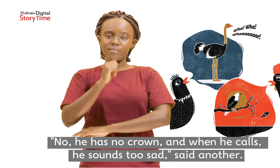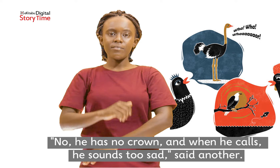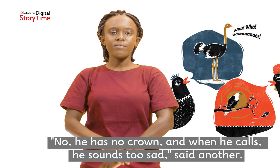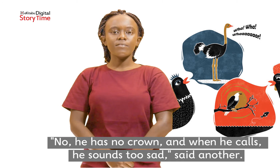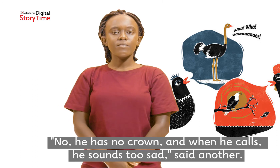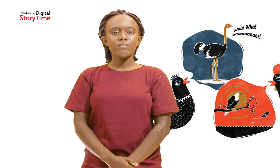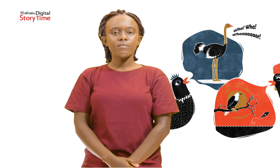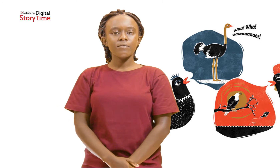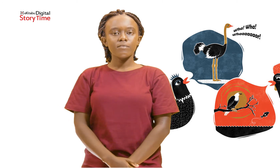another.